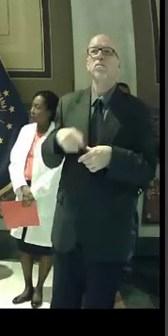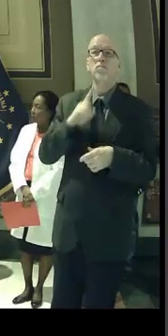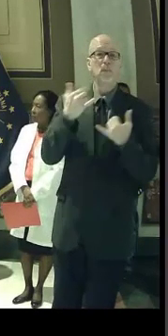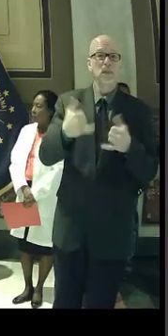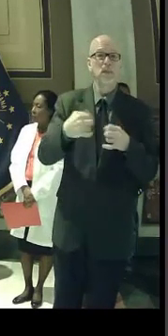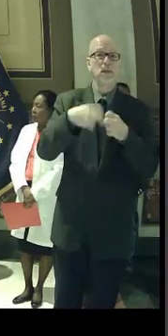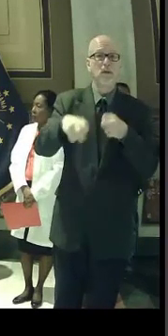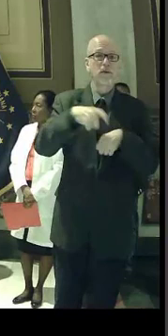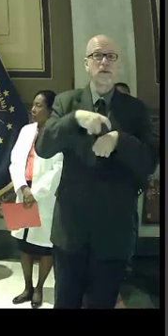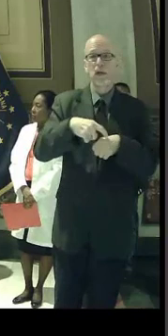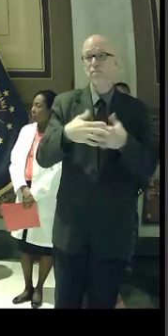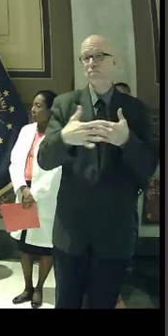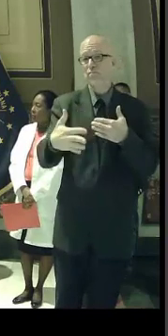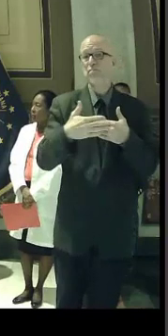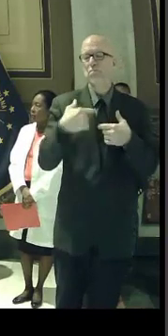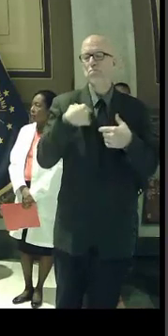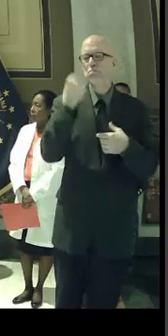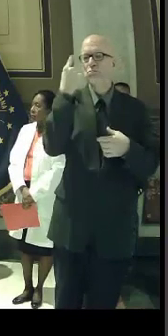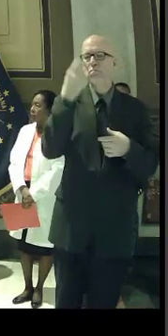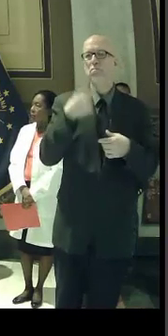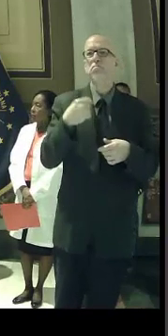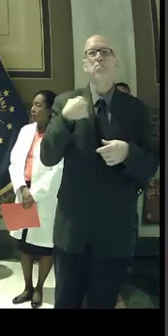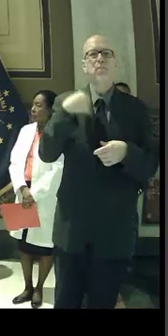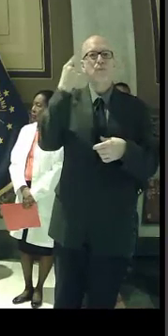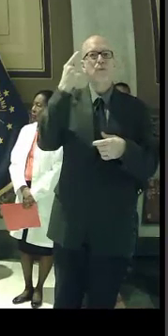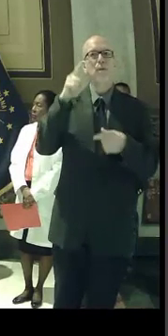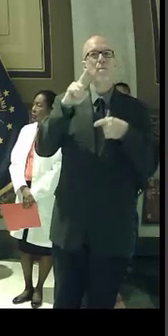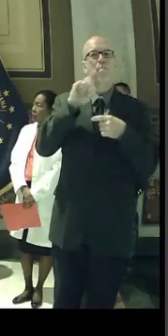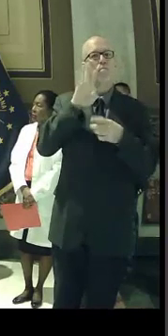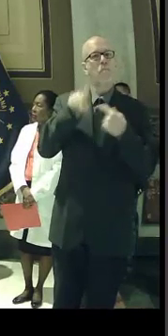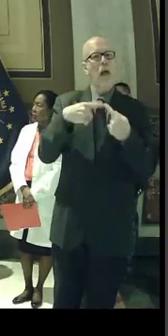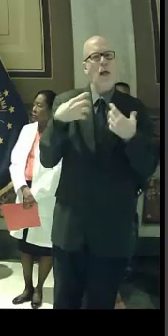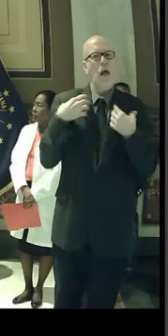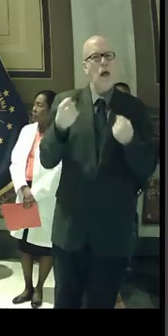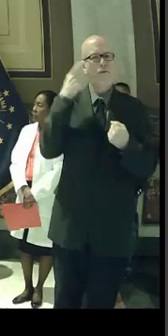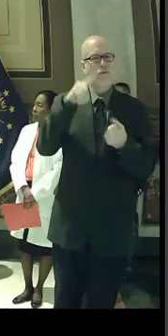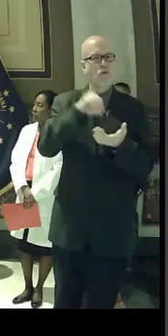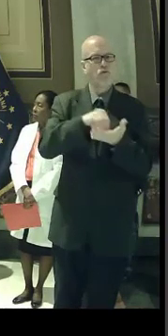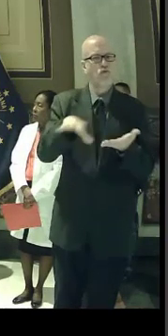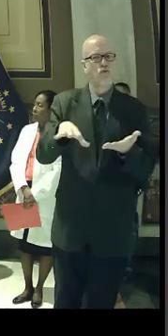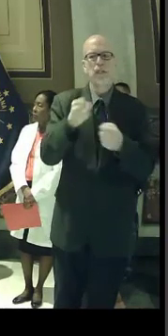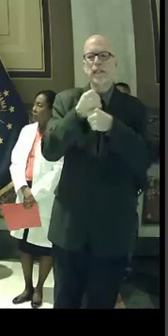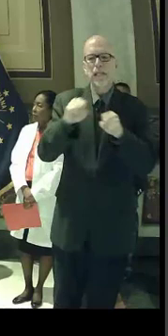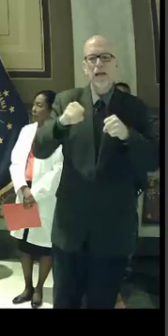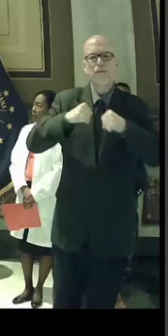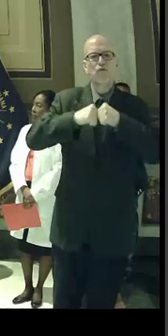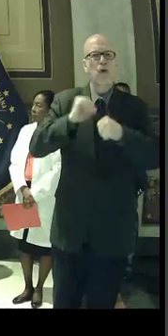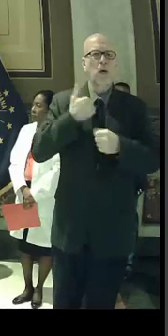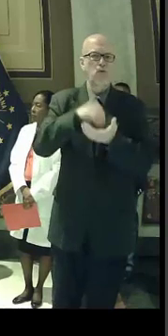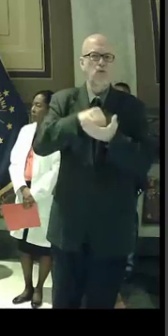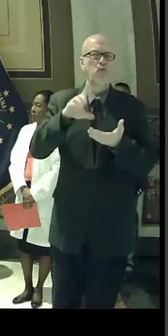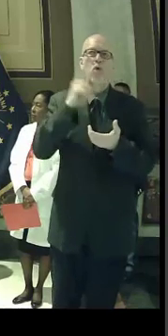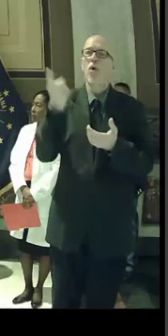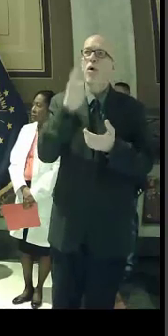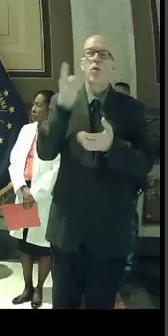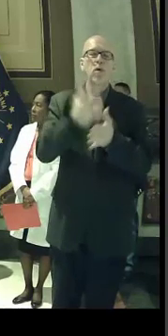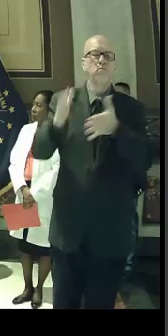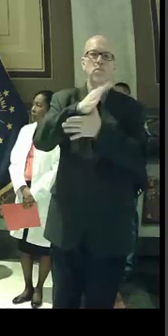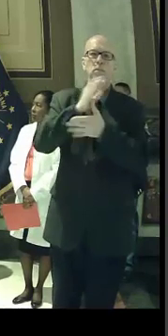difficult time. We understand this is about the well-being of students. The safety and security of our students has always got to